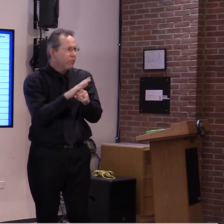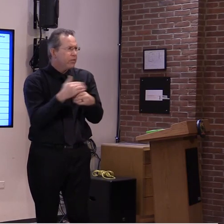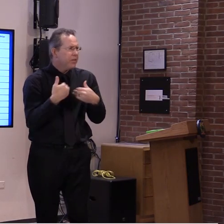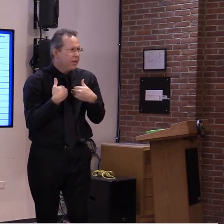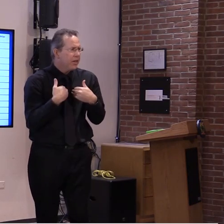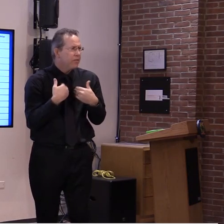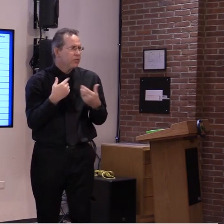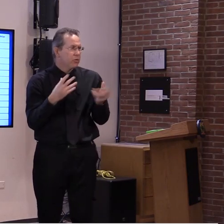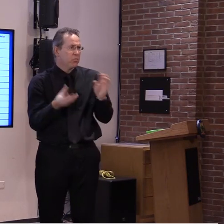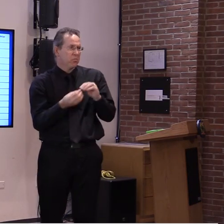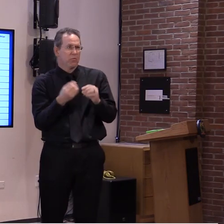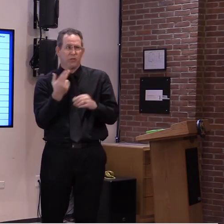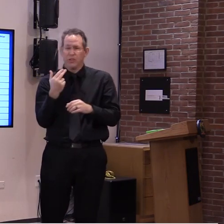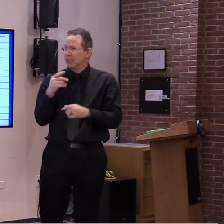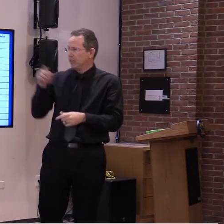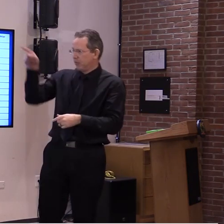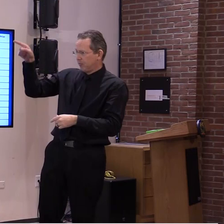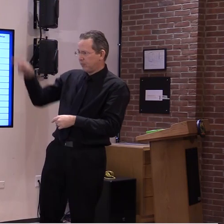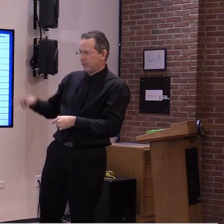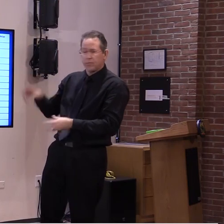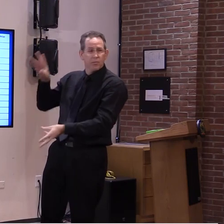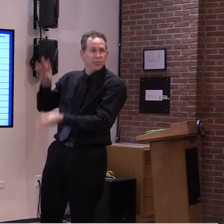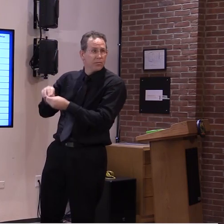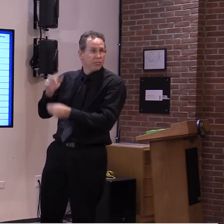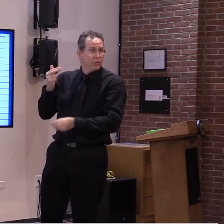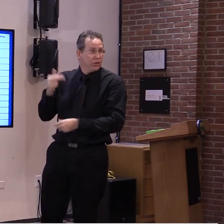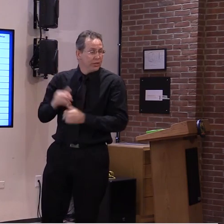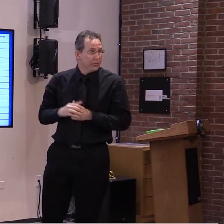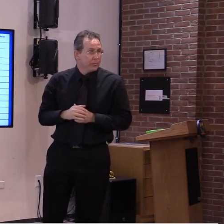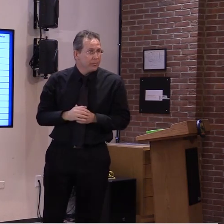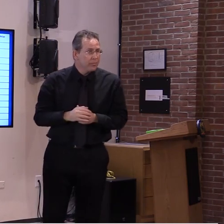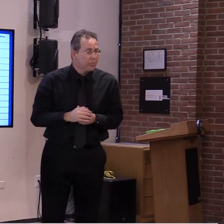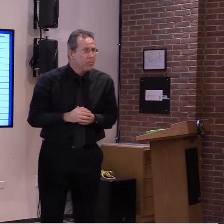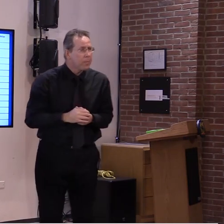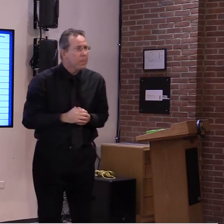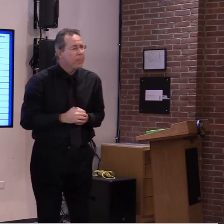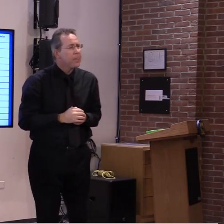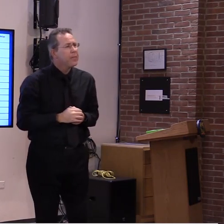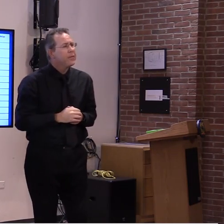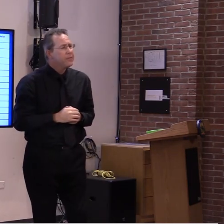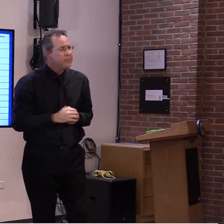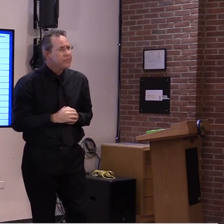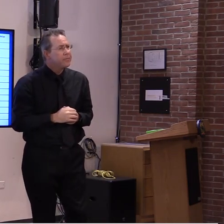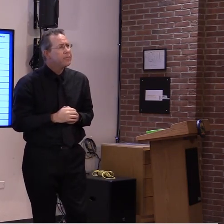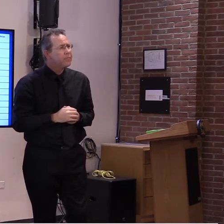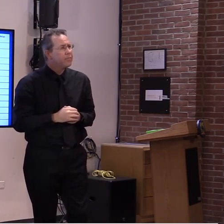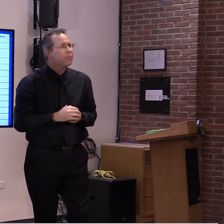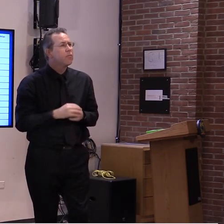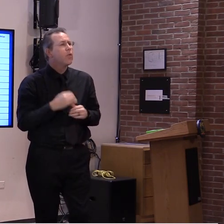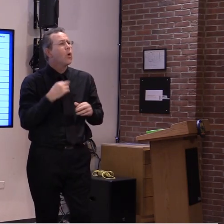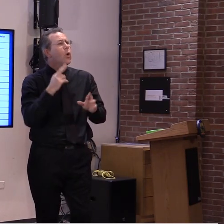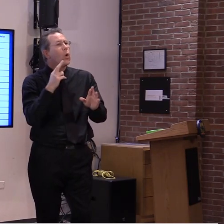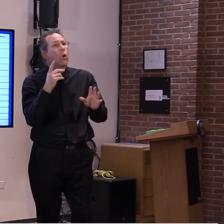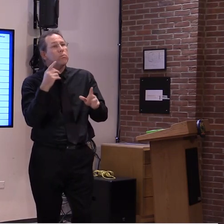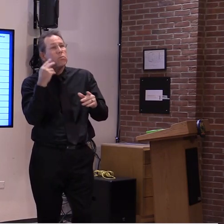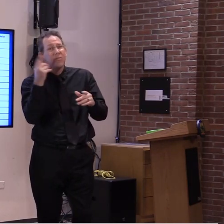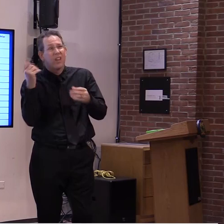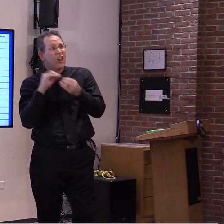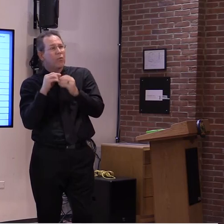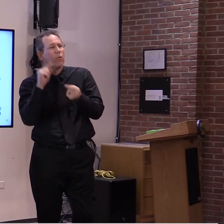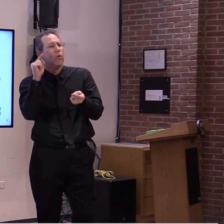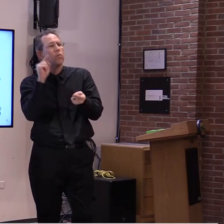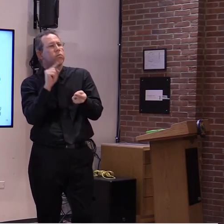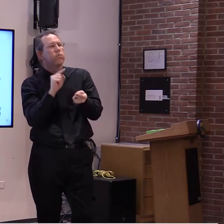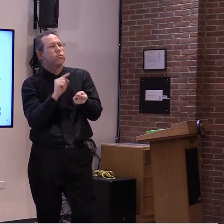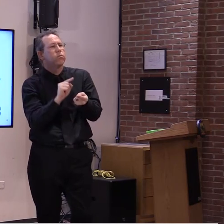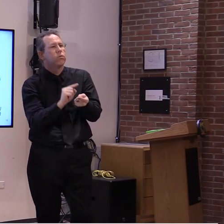care facilities staying at a relatively low level. So we certainly want to hope this trend continues. Across northern New England,